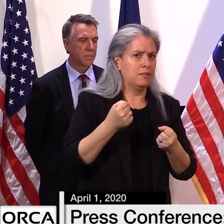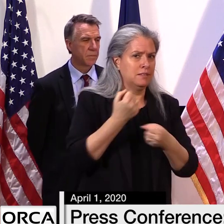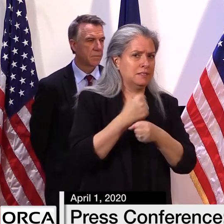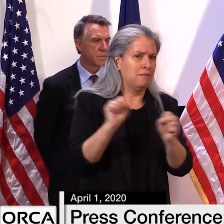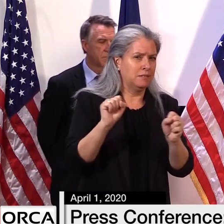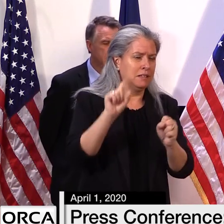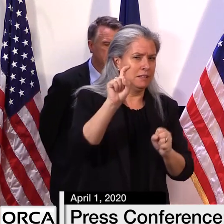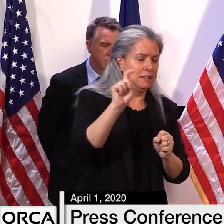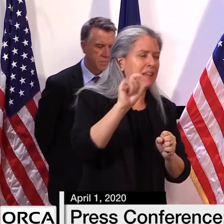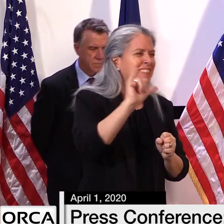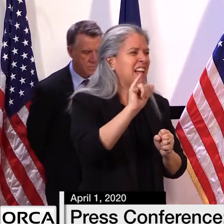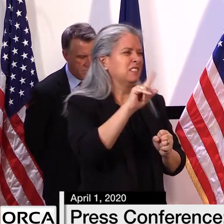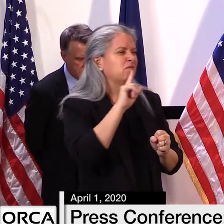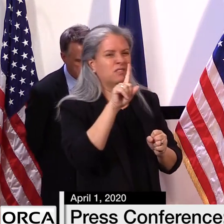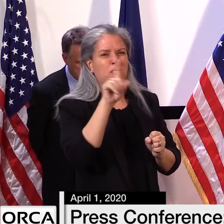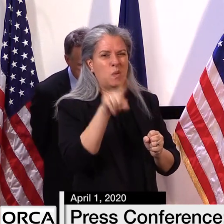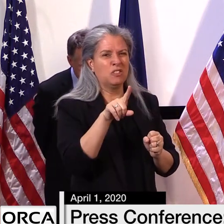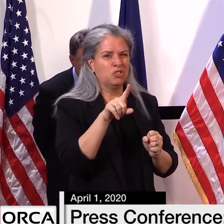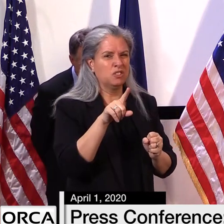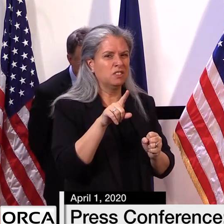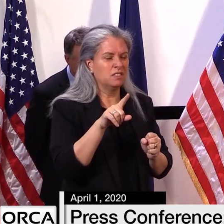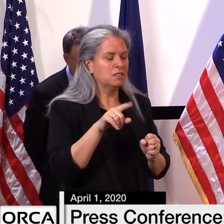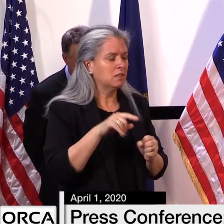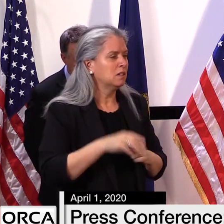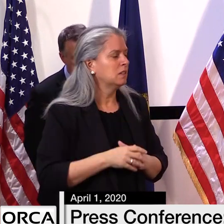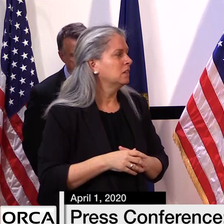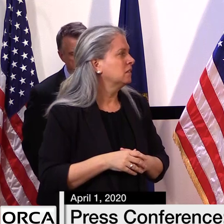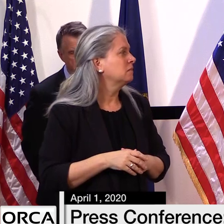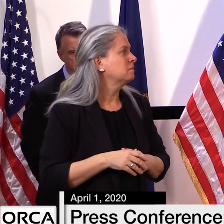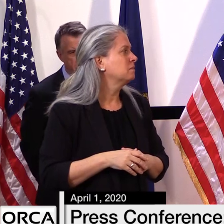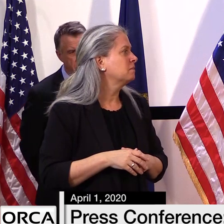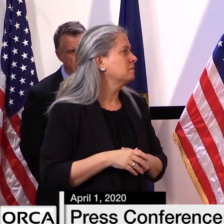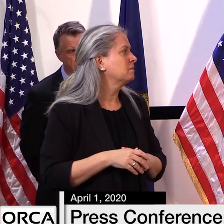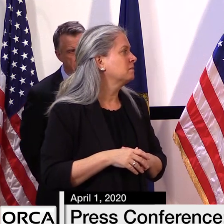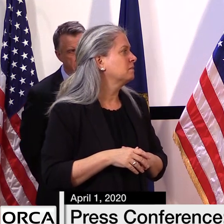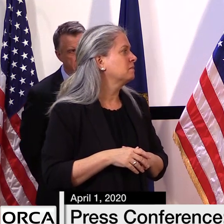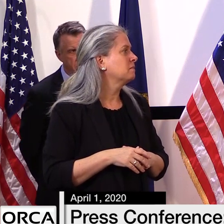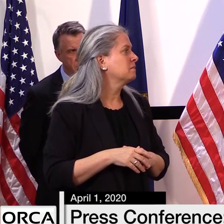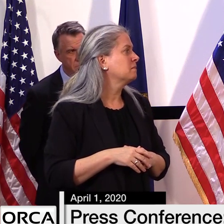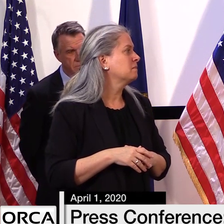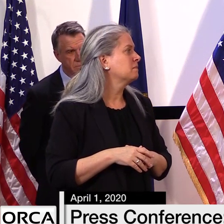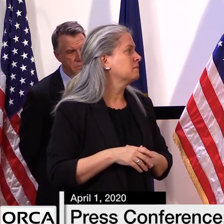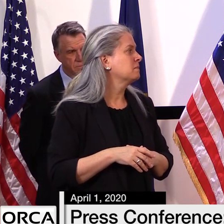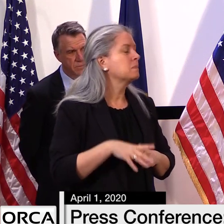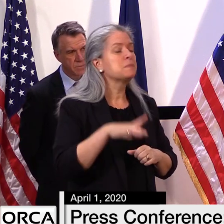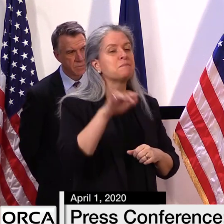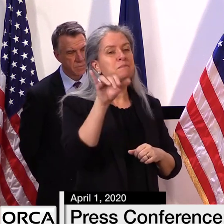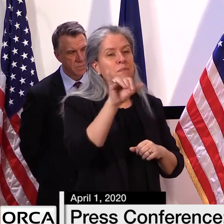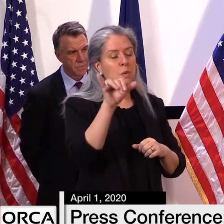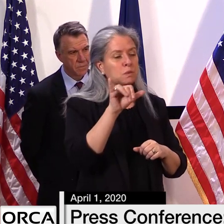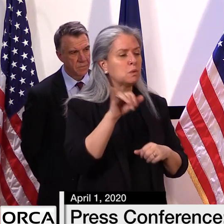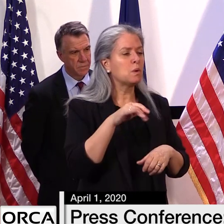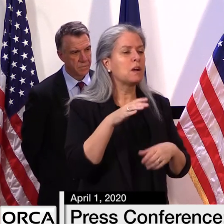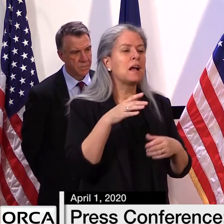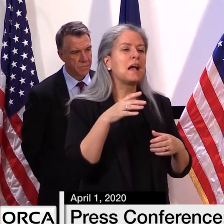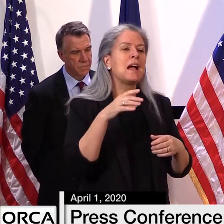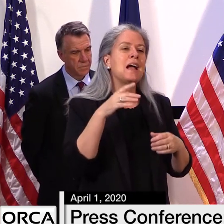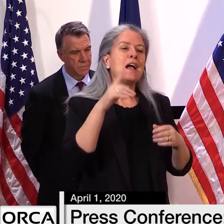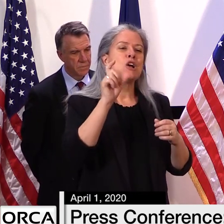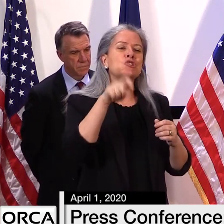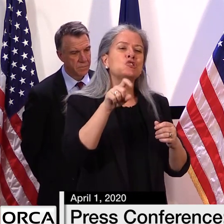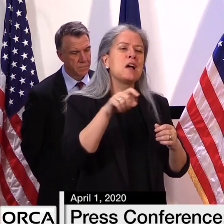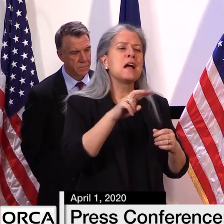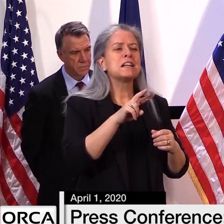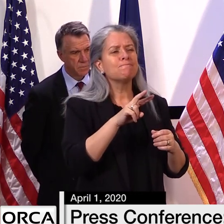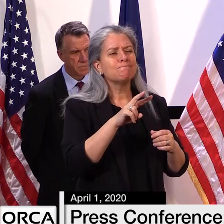judgment. I would also add that I would encourage people to give folks the benefit of the doubt. And